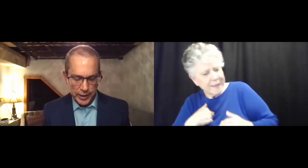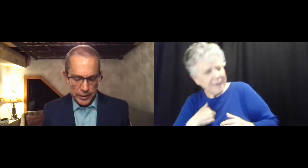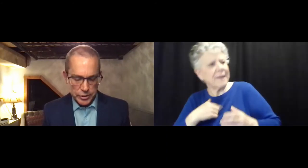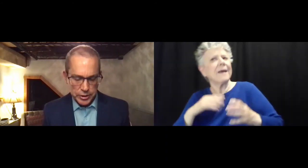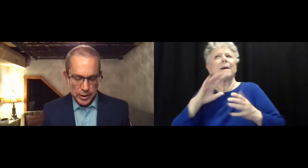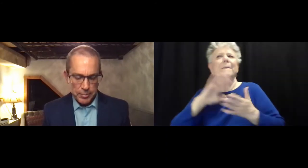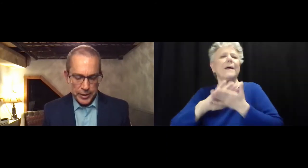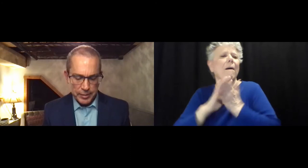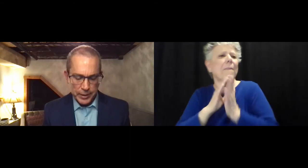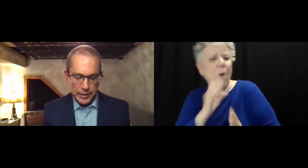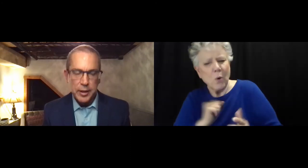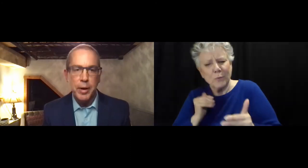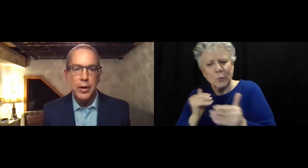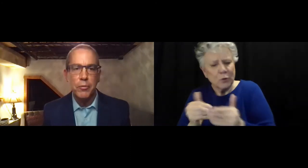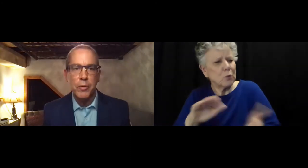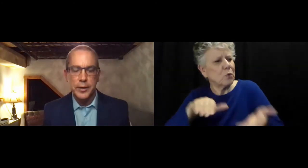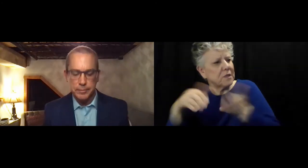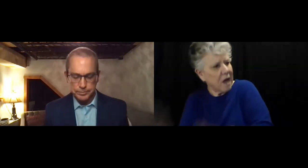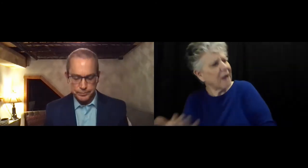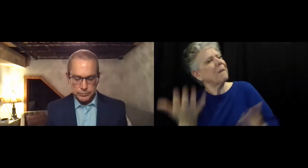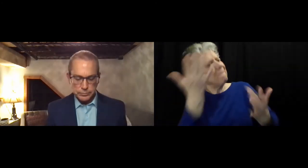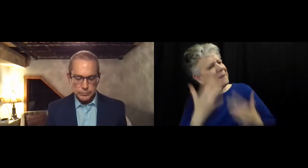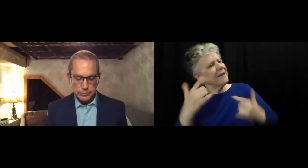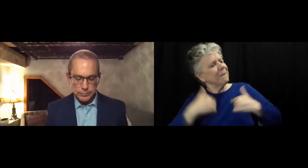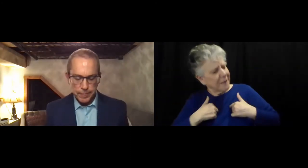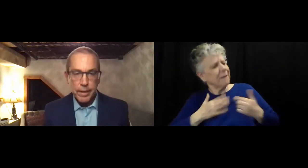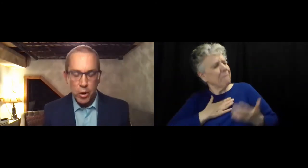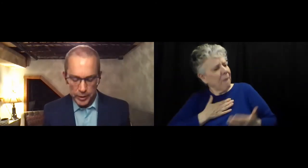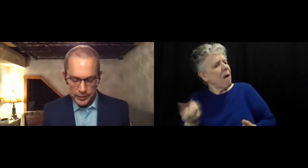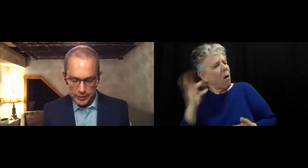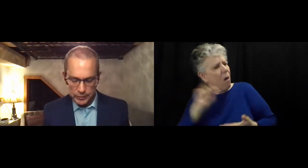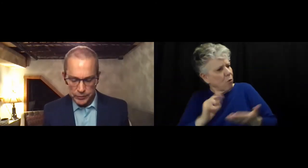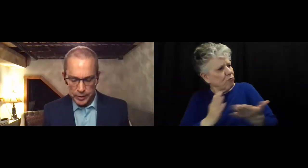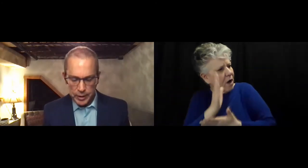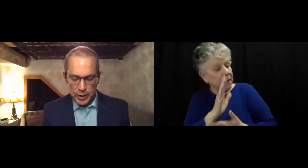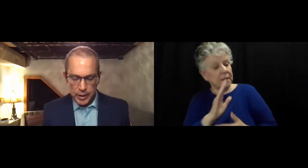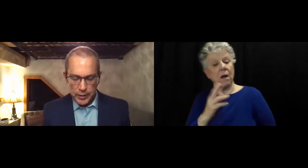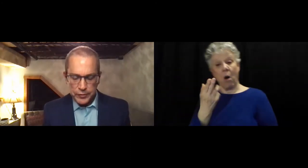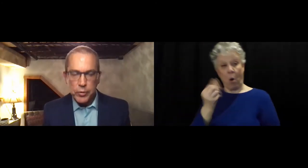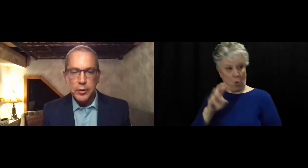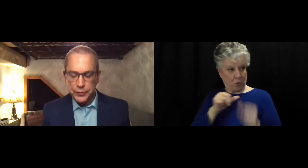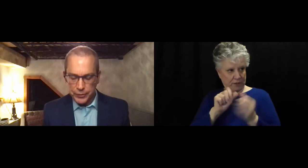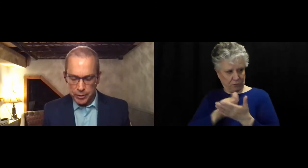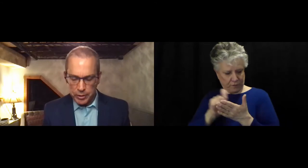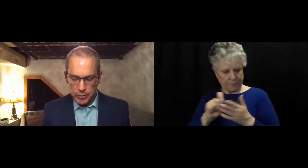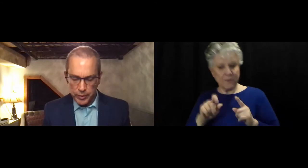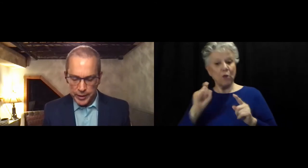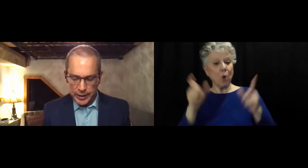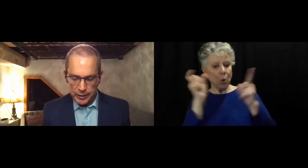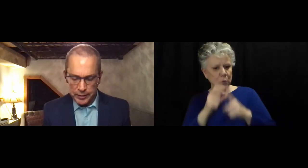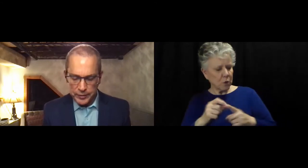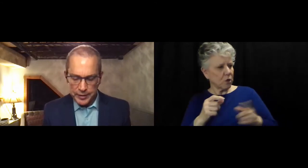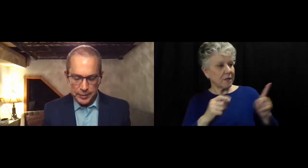old age, pity me in my own right. Homer continues. These words stirred